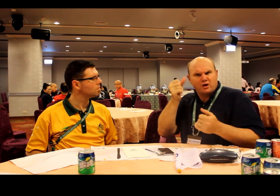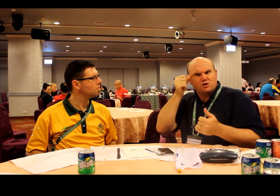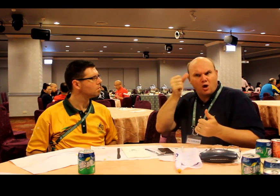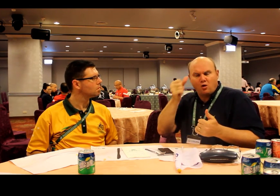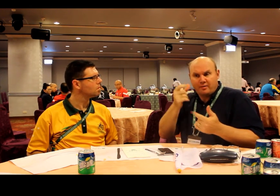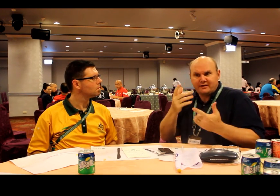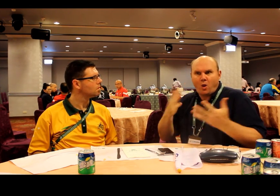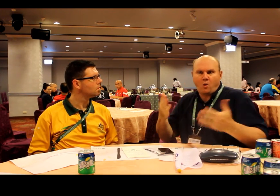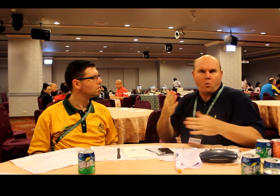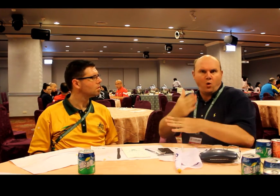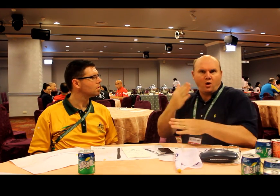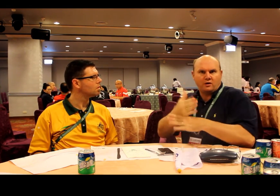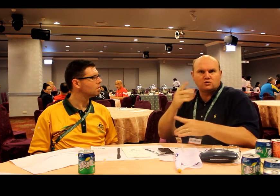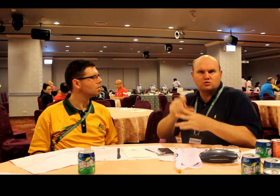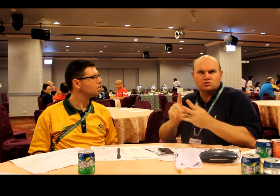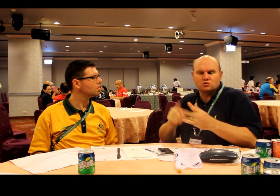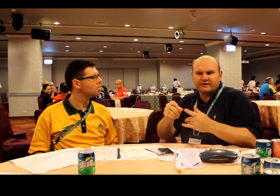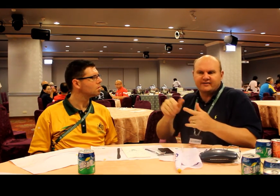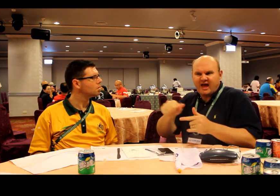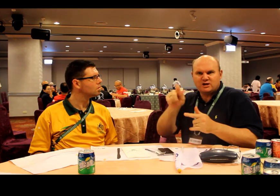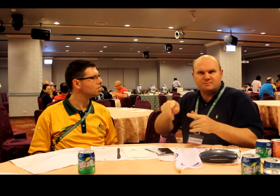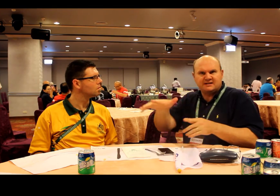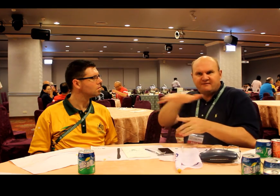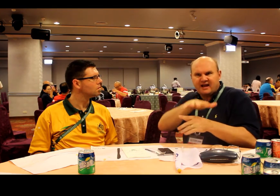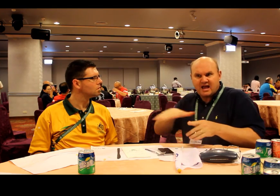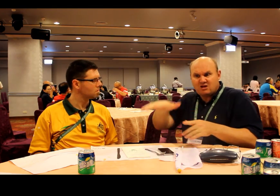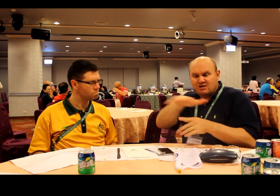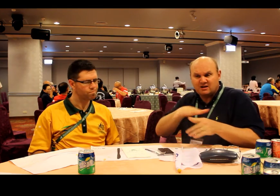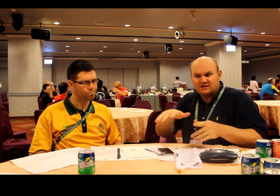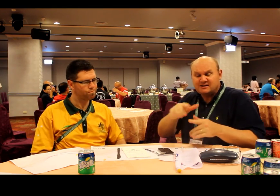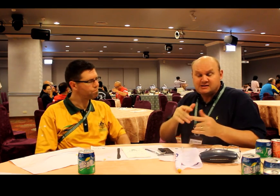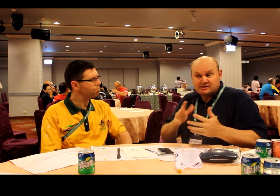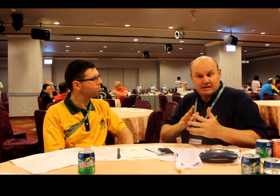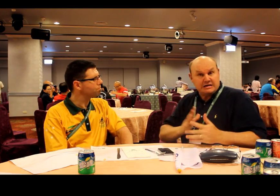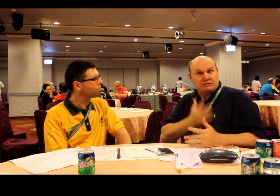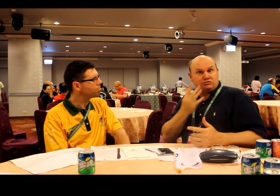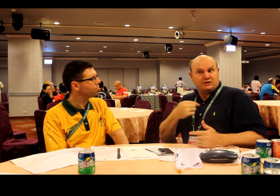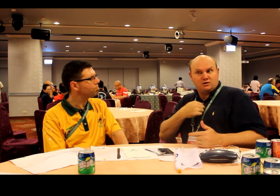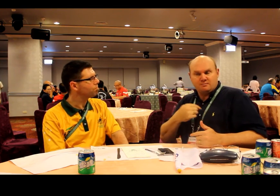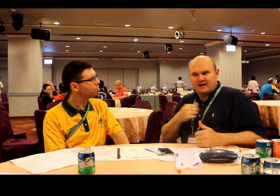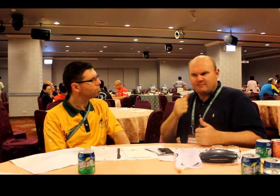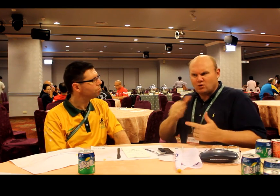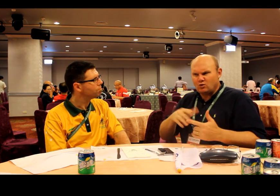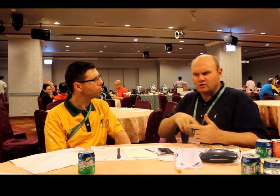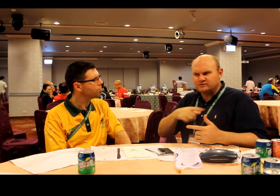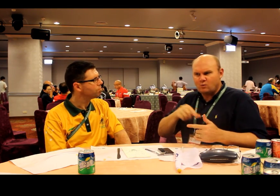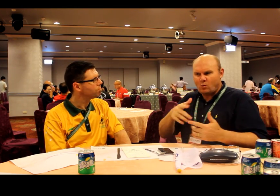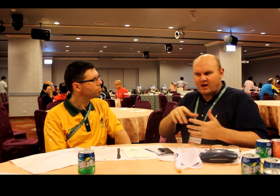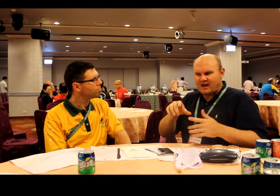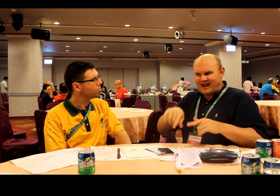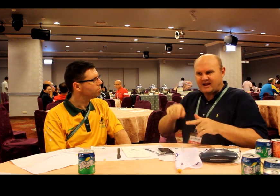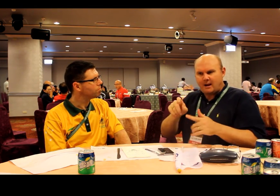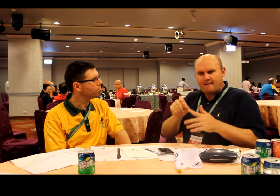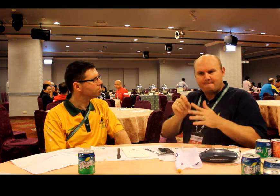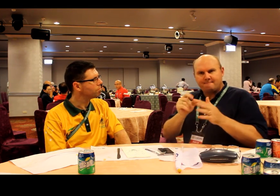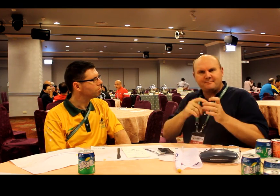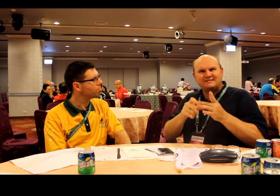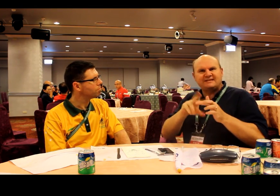future. So we're quite aware there's a lot of work to do in the Asia Pacific region, and it was quite interesting for me